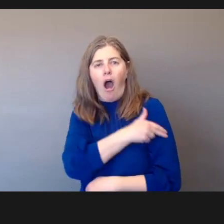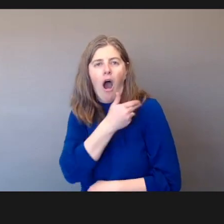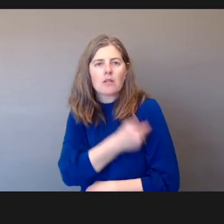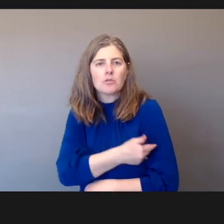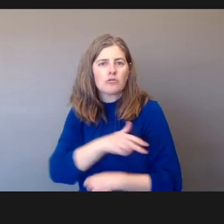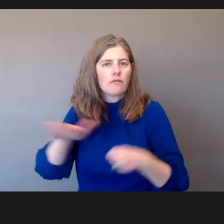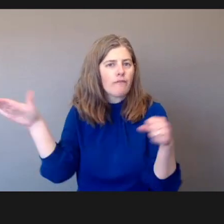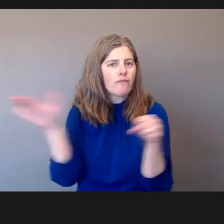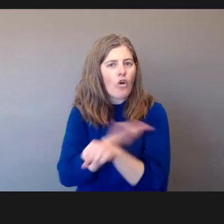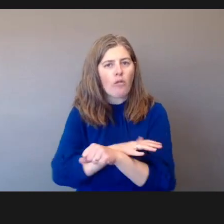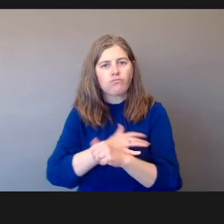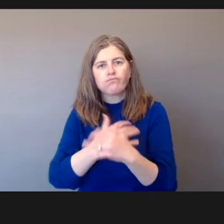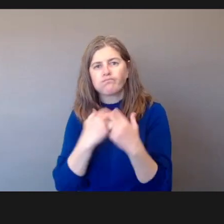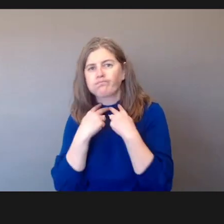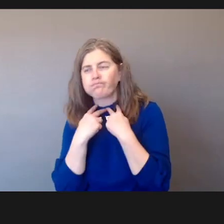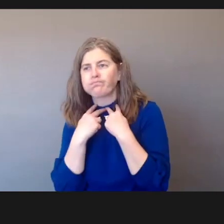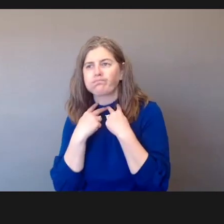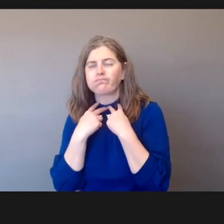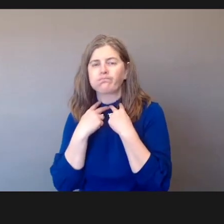hospitals,